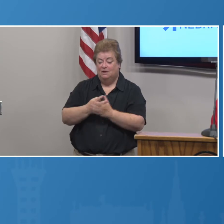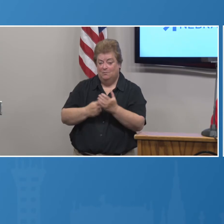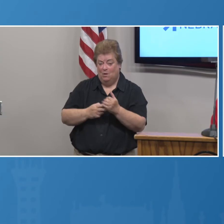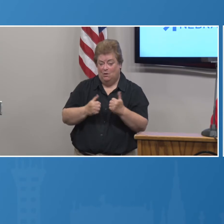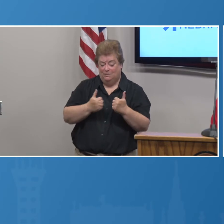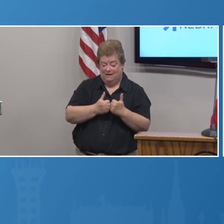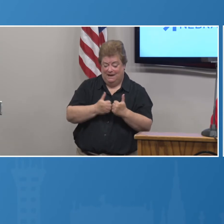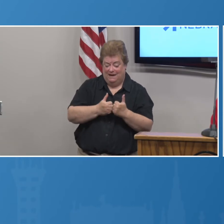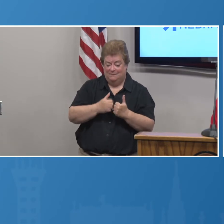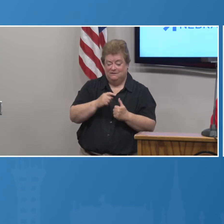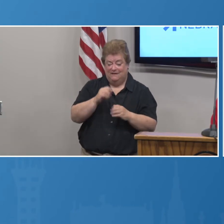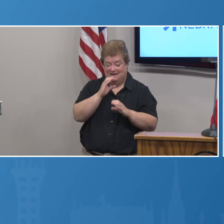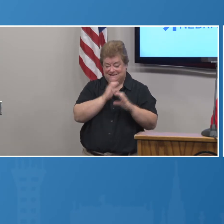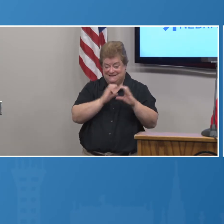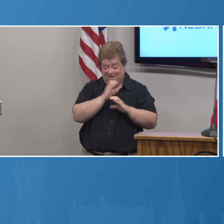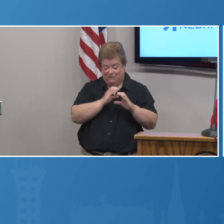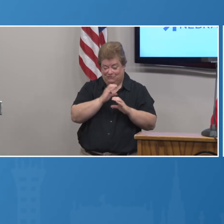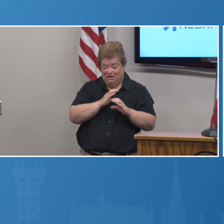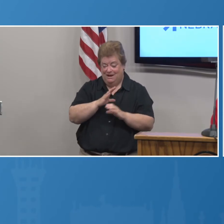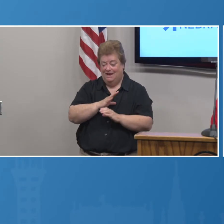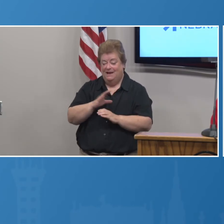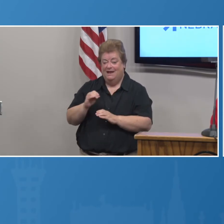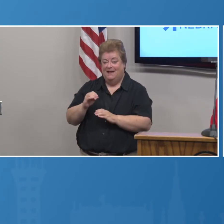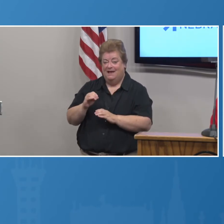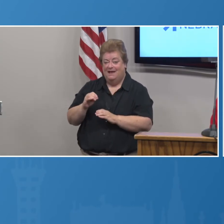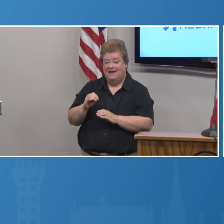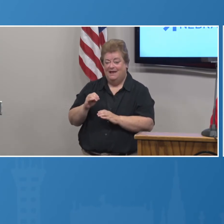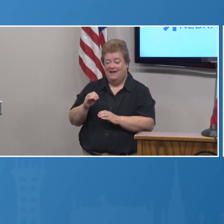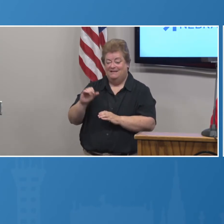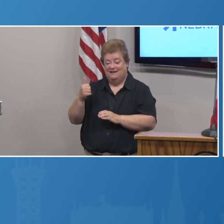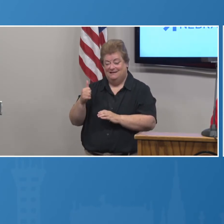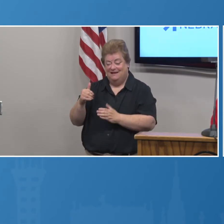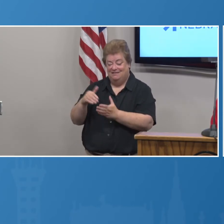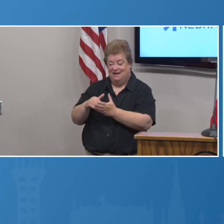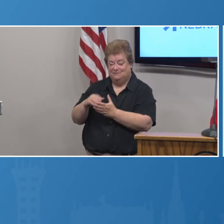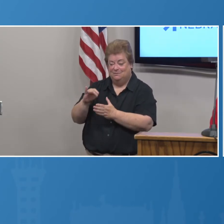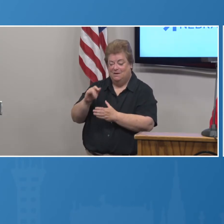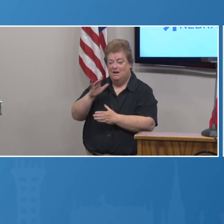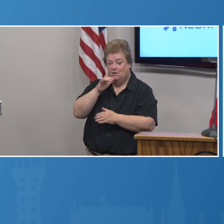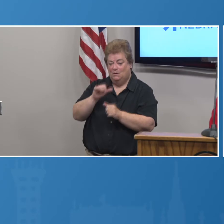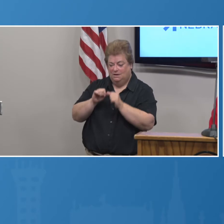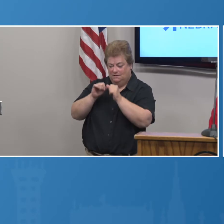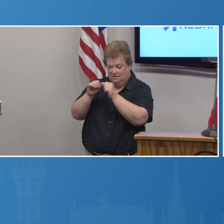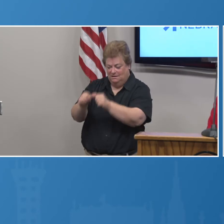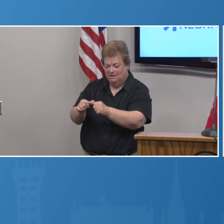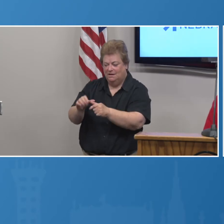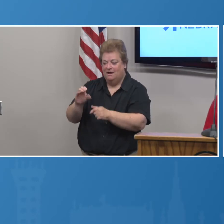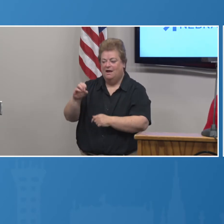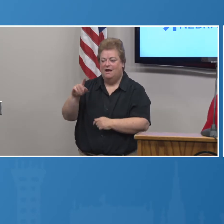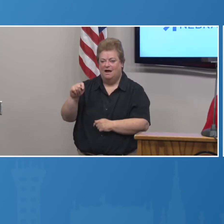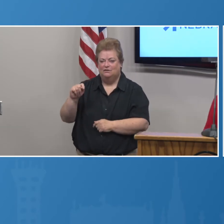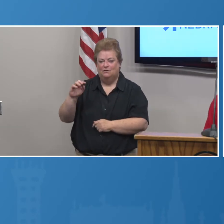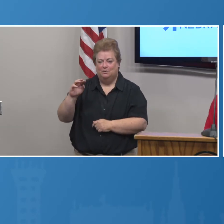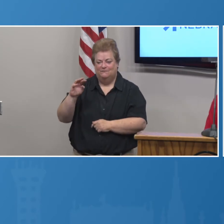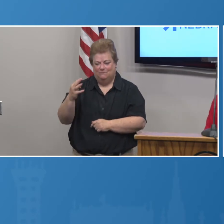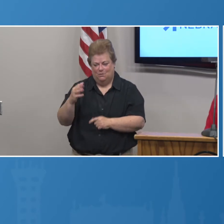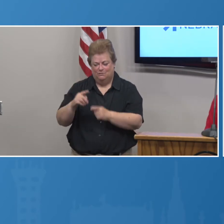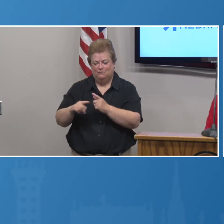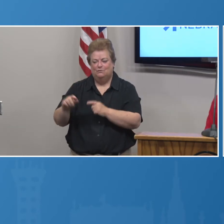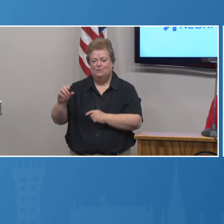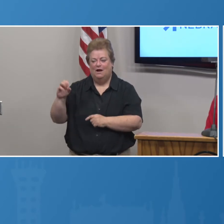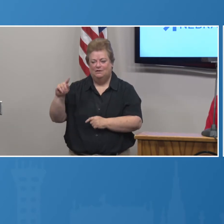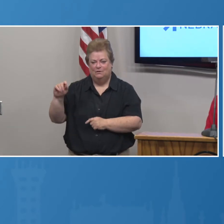neighborhood scavenger bingo game and the 10,000 mile challenge, go through October 4th through October